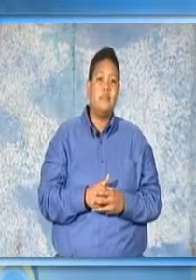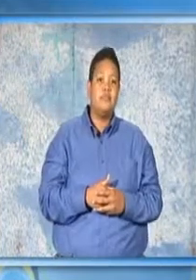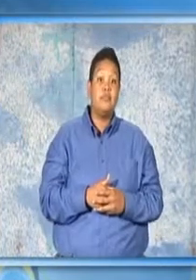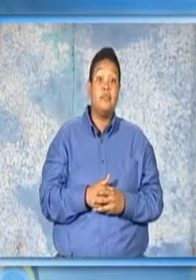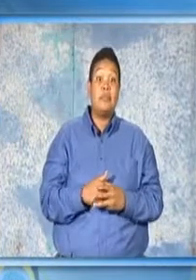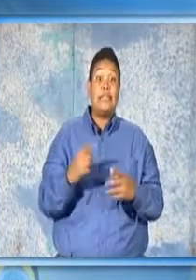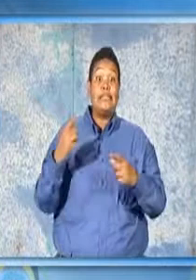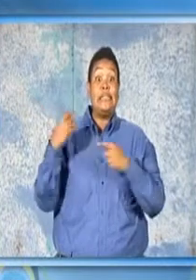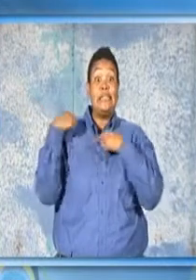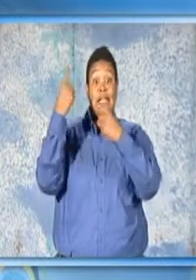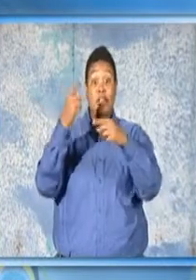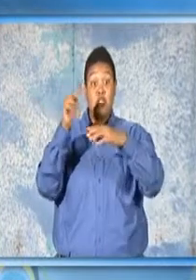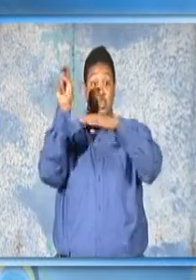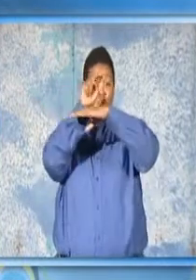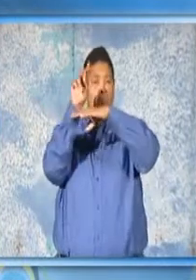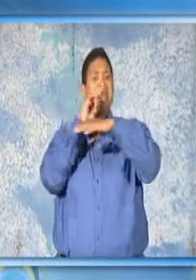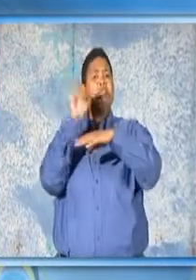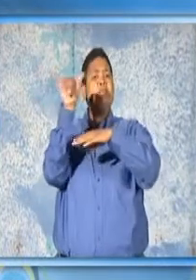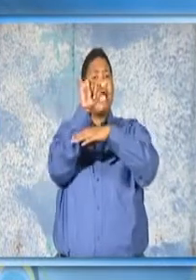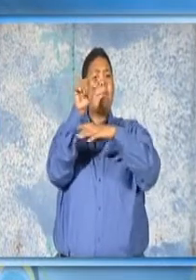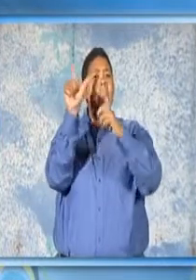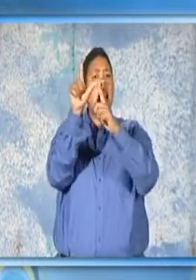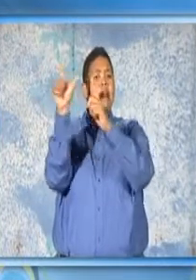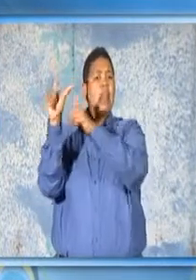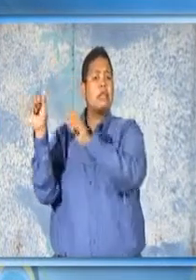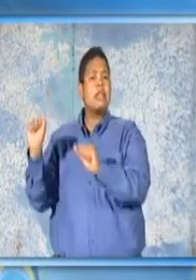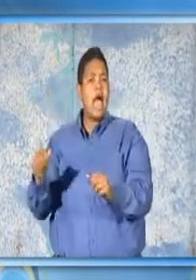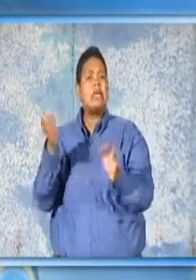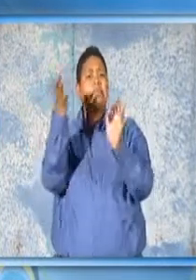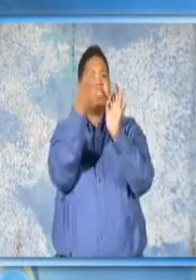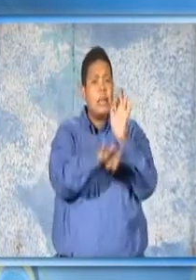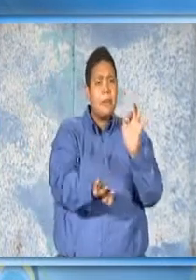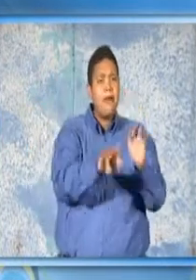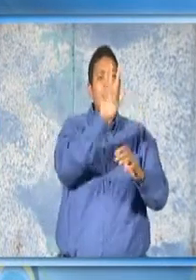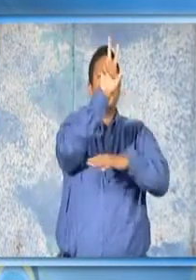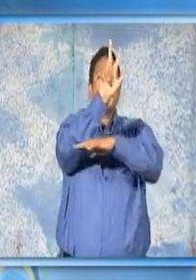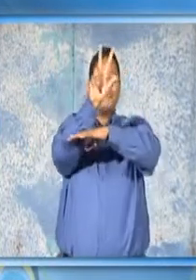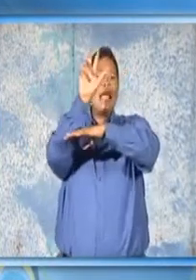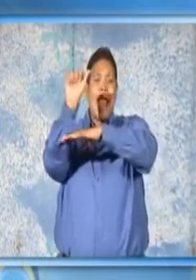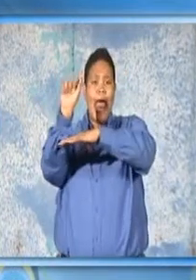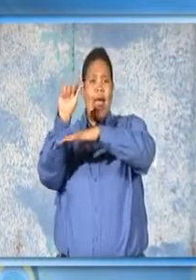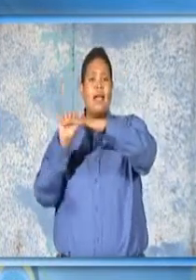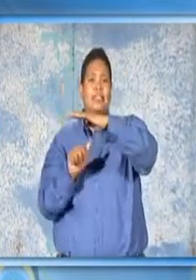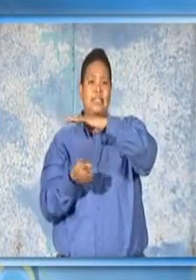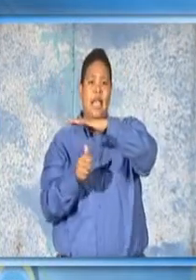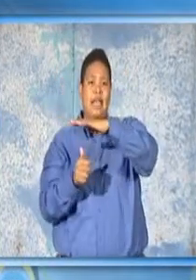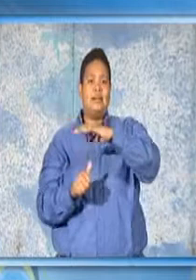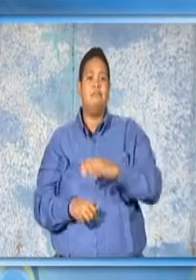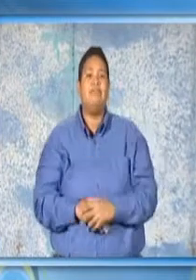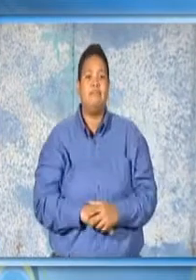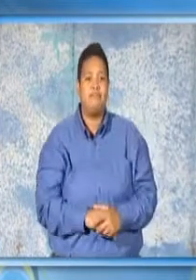Since the numerator has like terms, they can be simplified to 3a over 10.